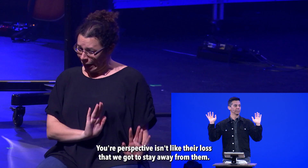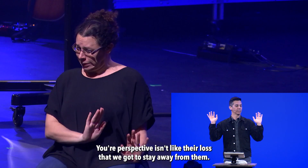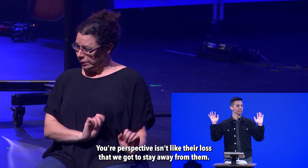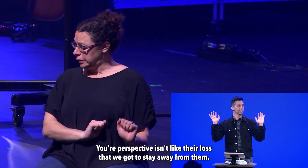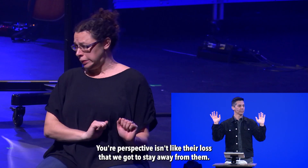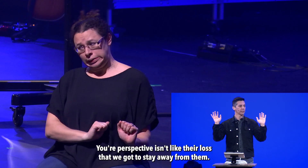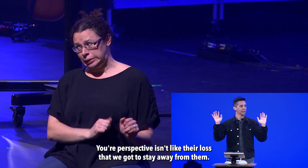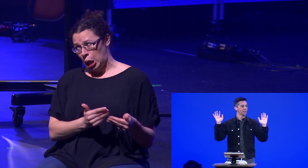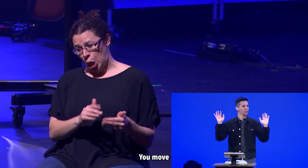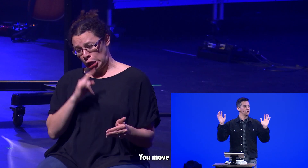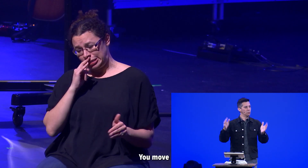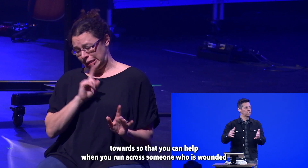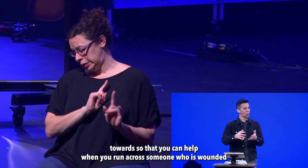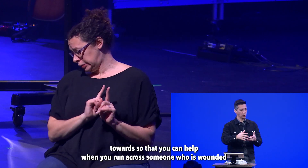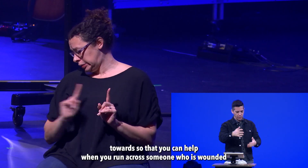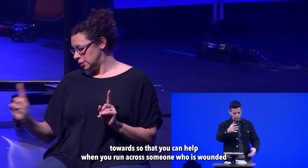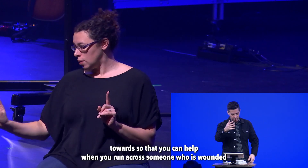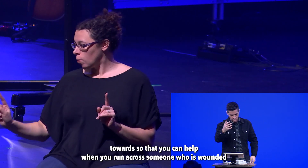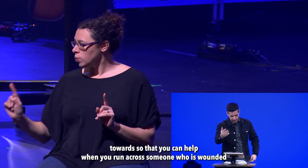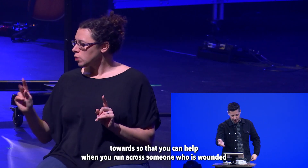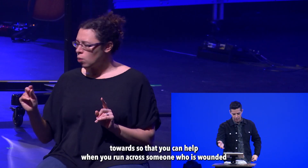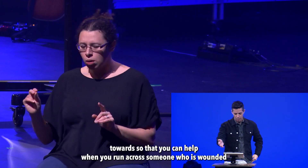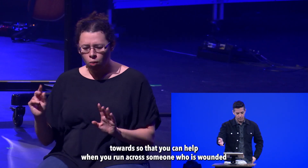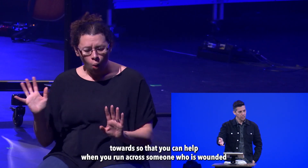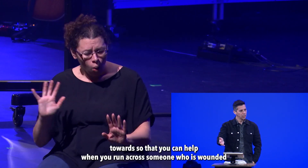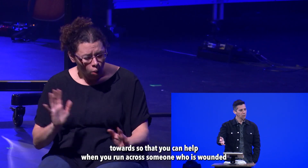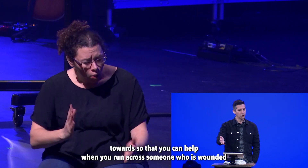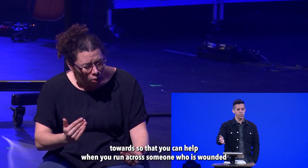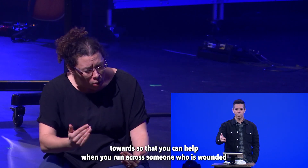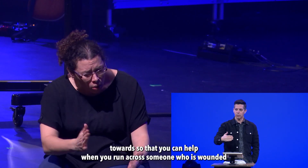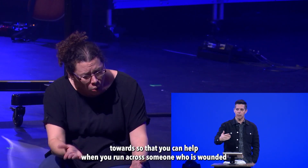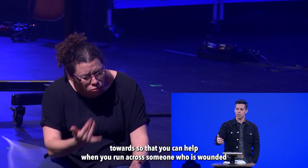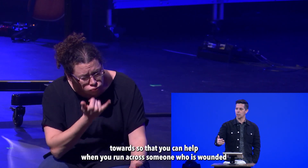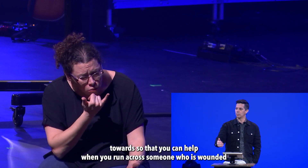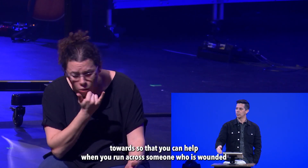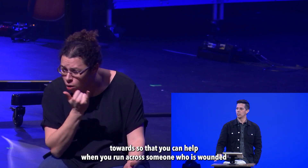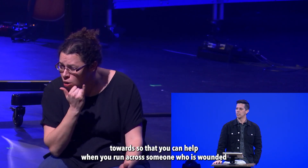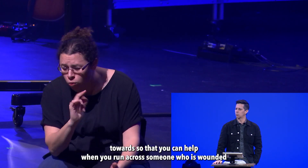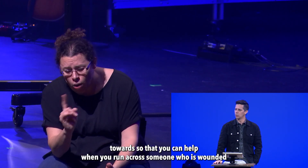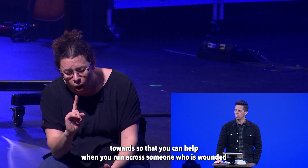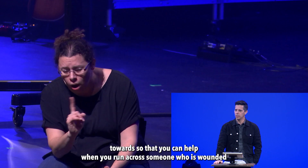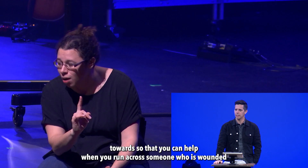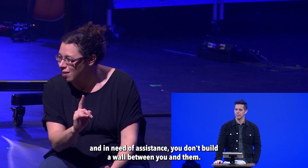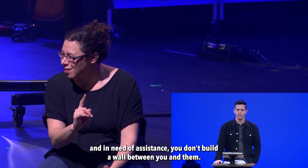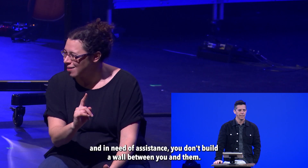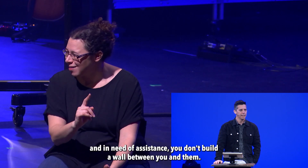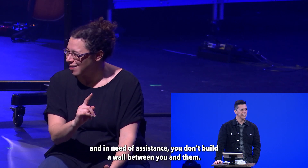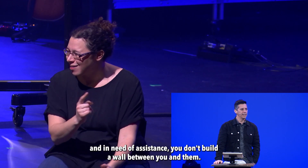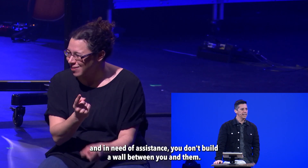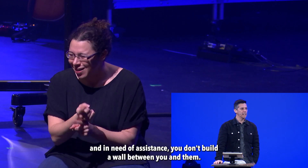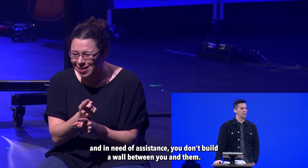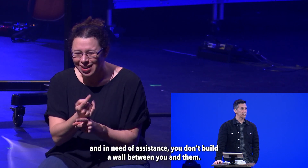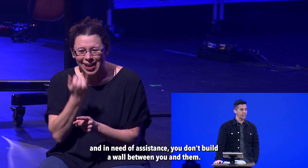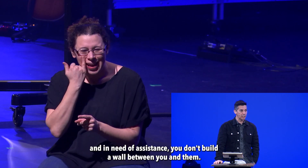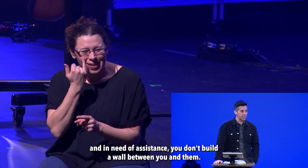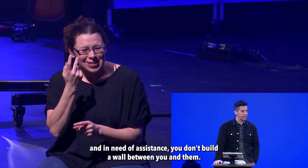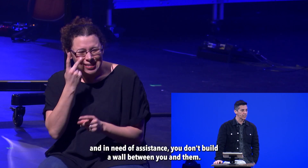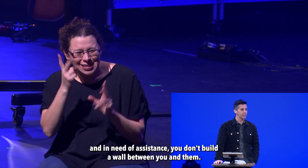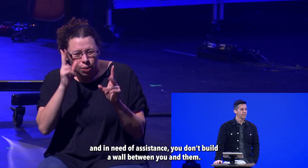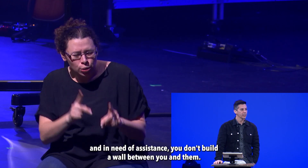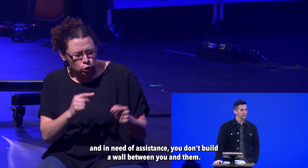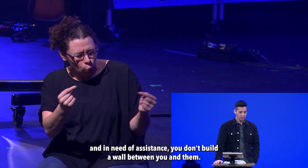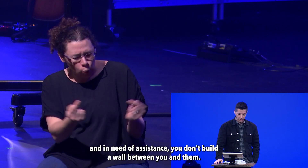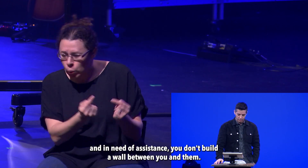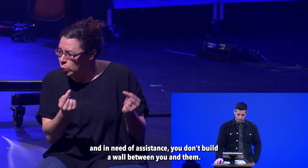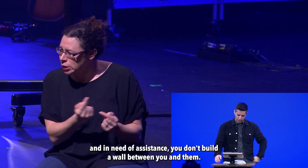from them. No, you move towards so that you can help. When you run across someone who is wounded and in need of